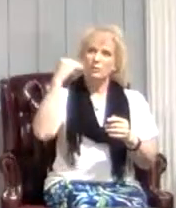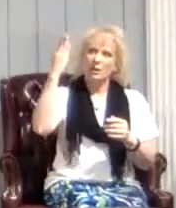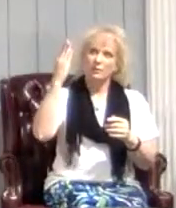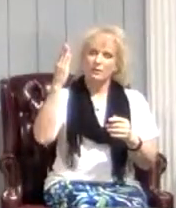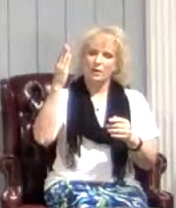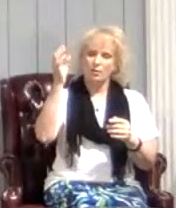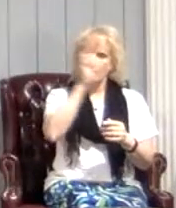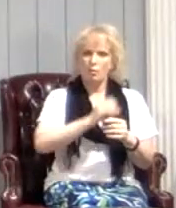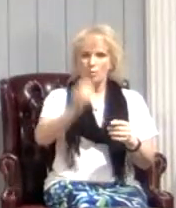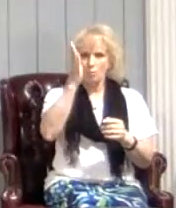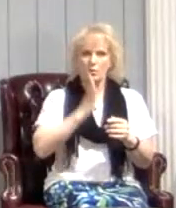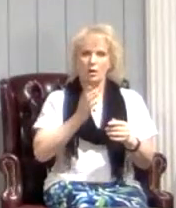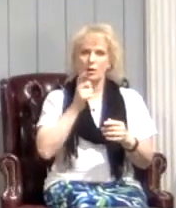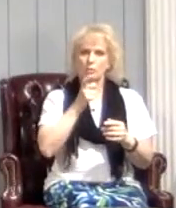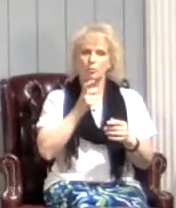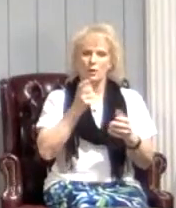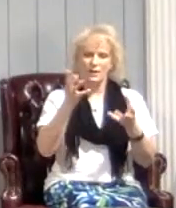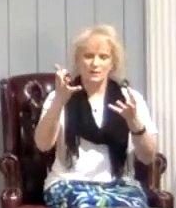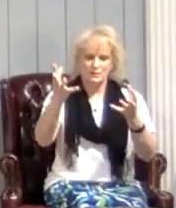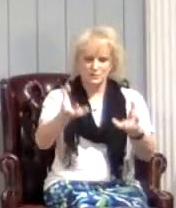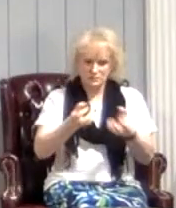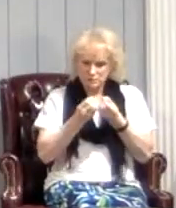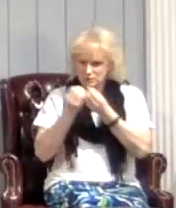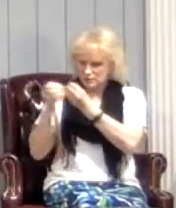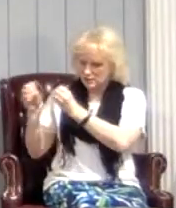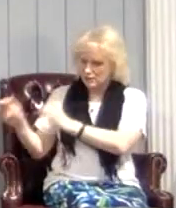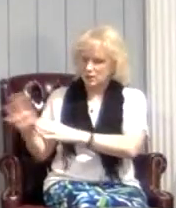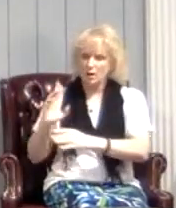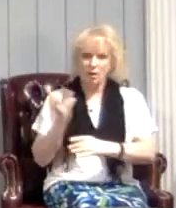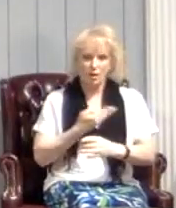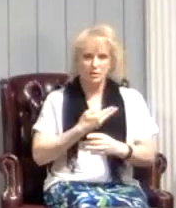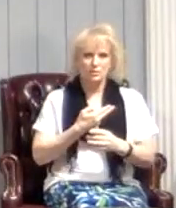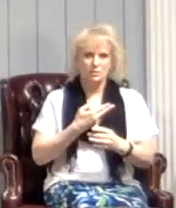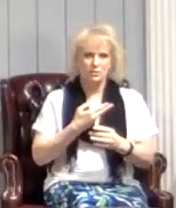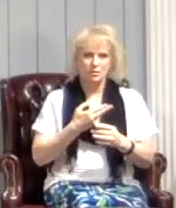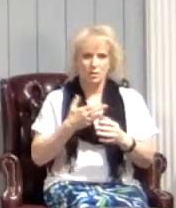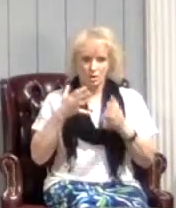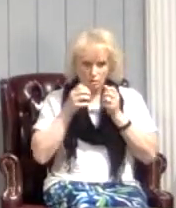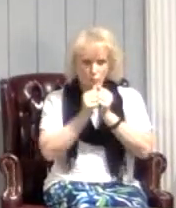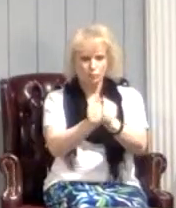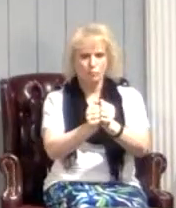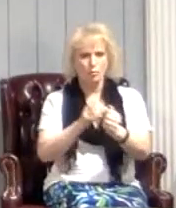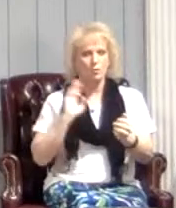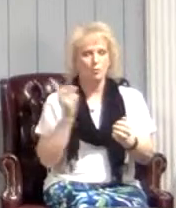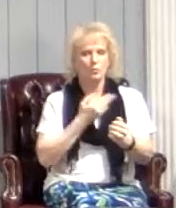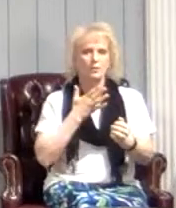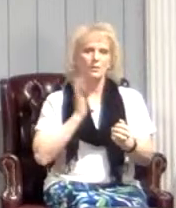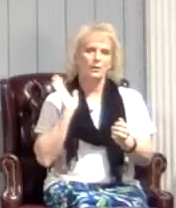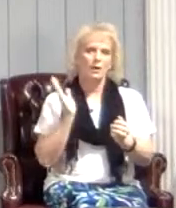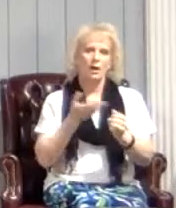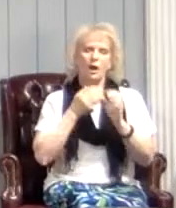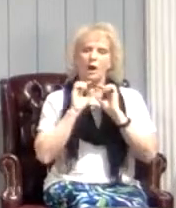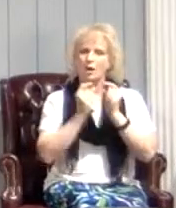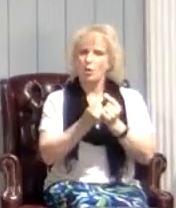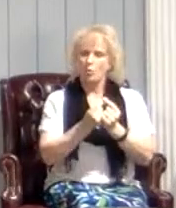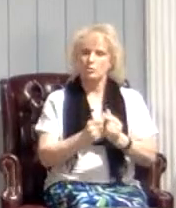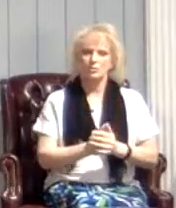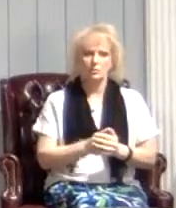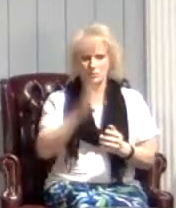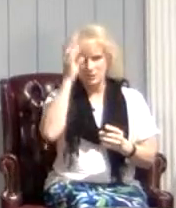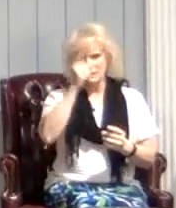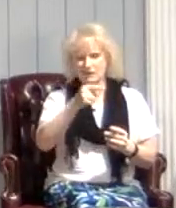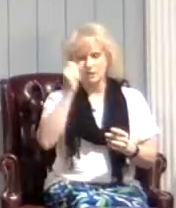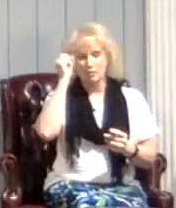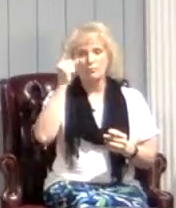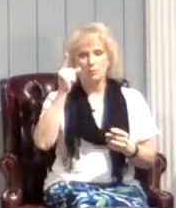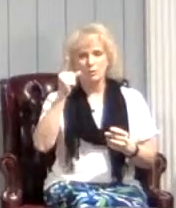us off, wilt not thou, O God, go forth with our hosts? Now, he